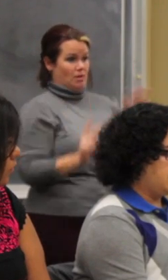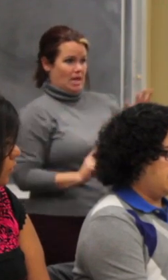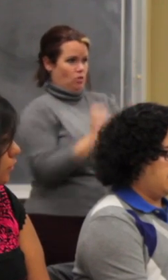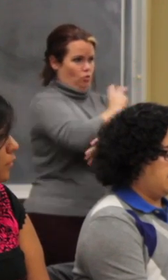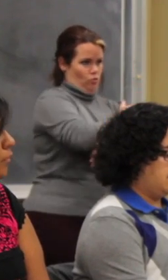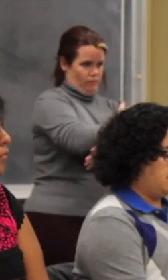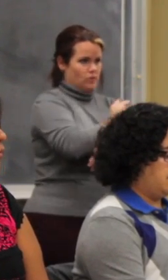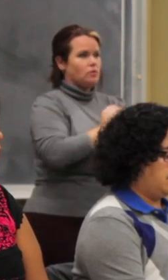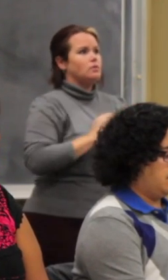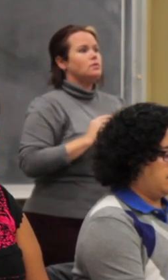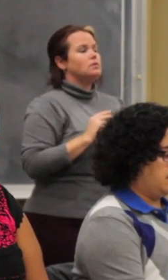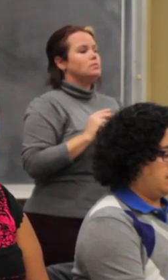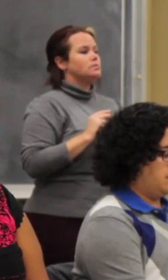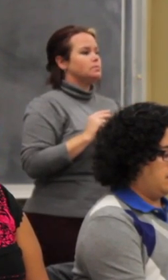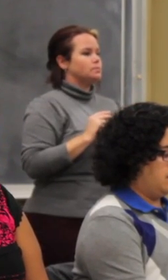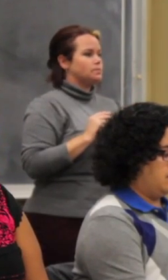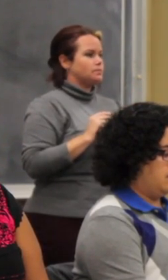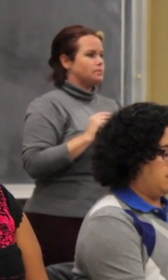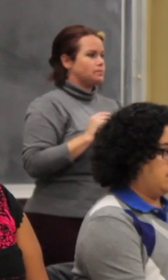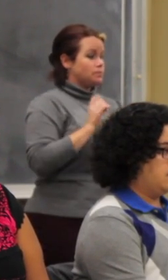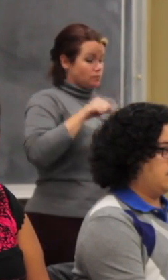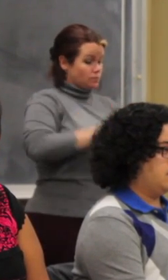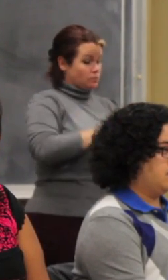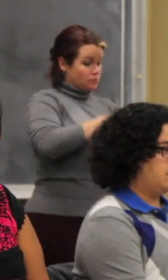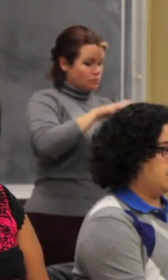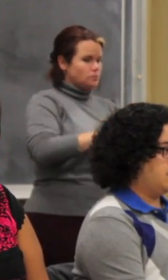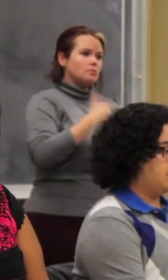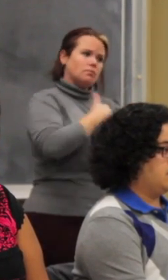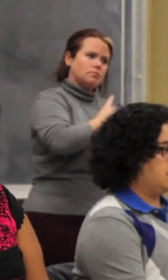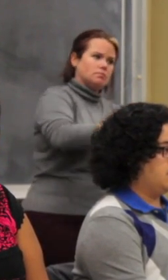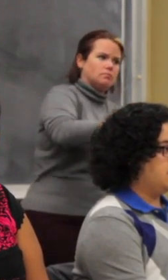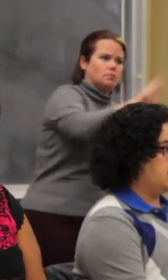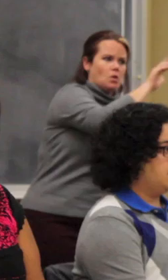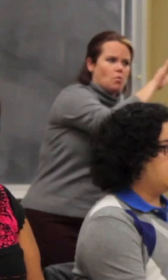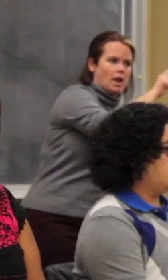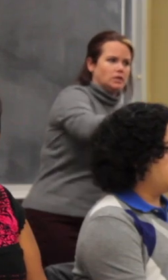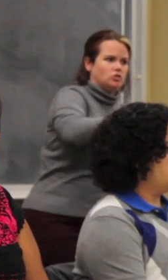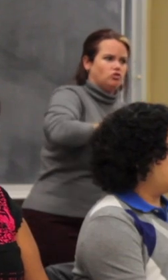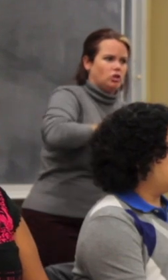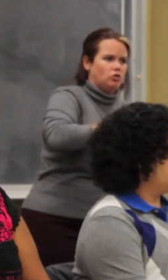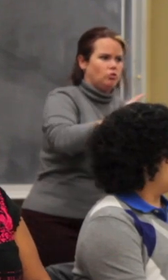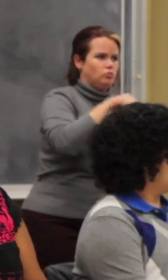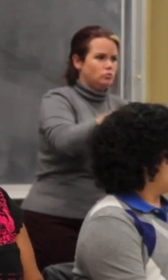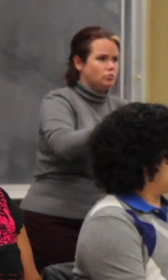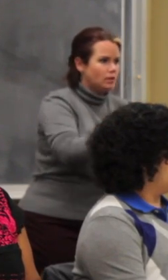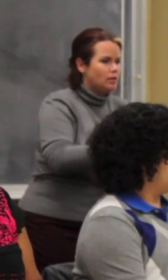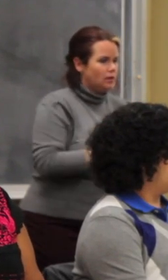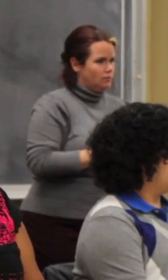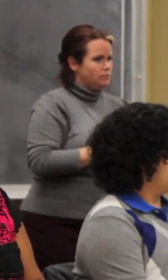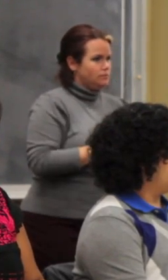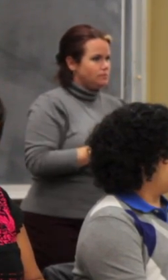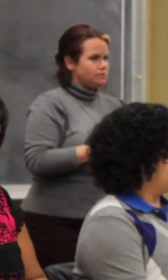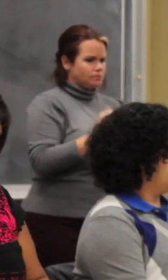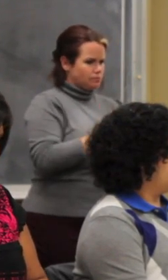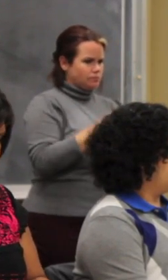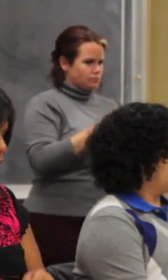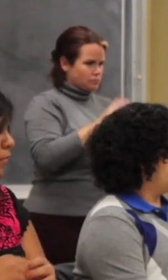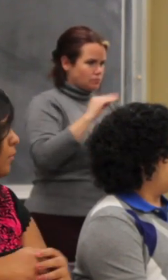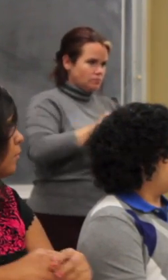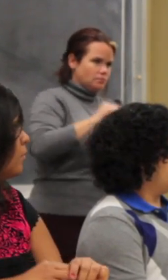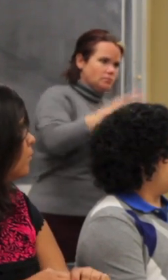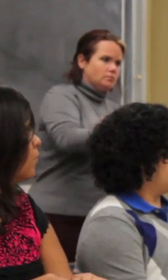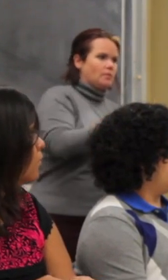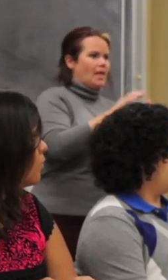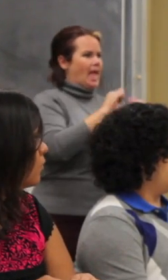12. In that class we talk about race, gender, and class, and how these different things